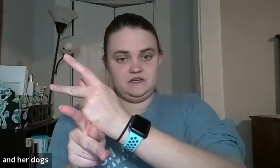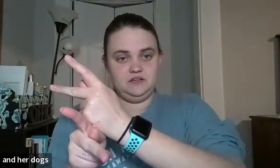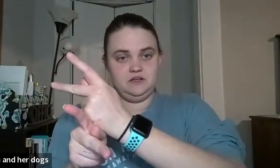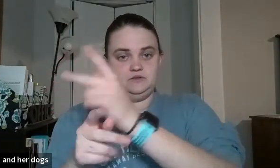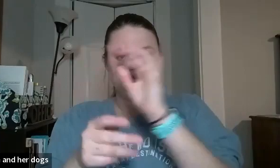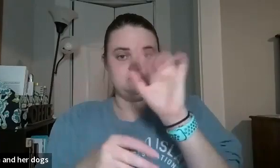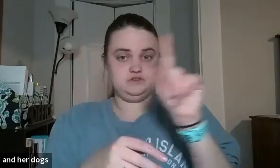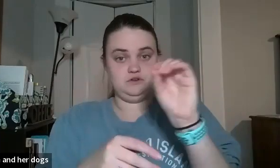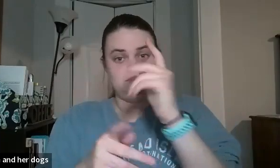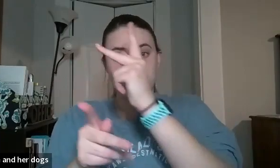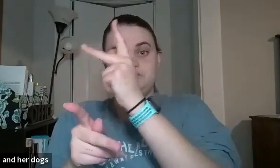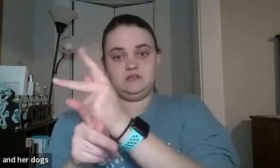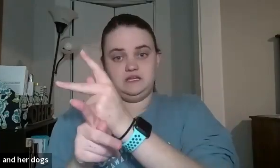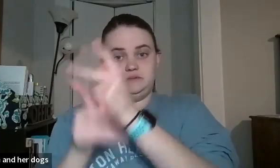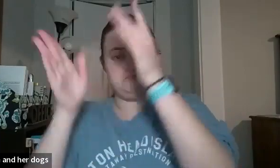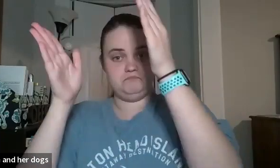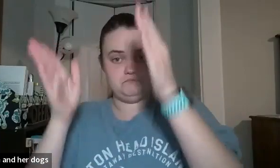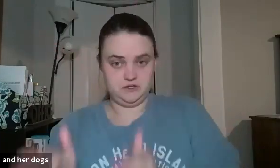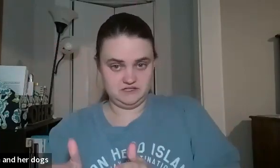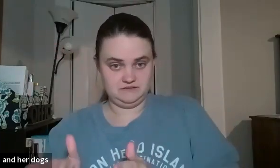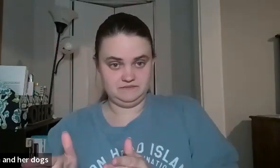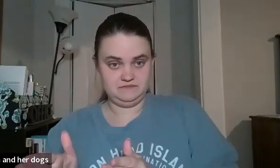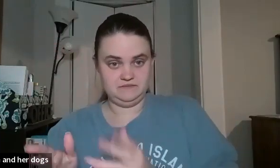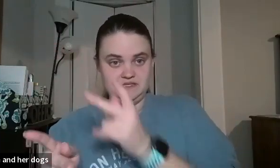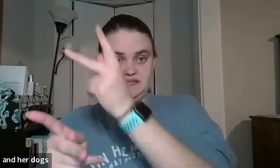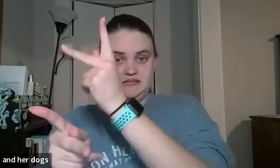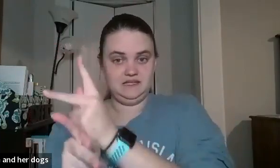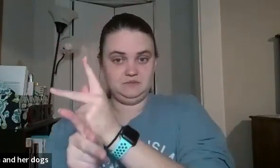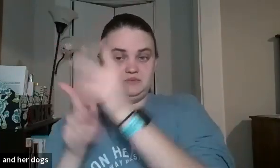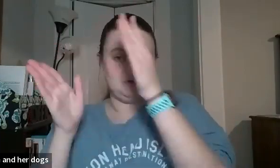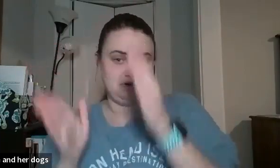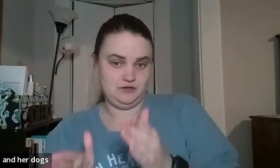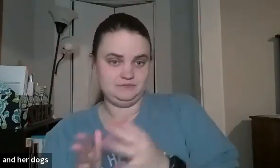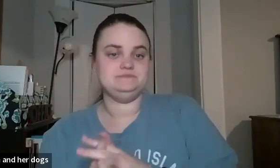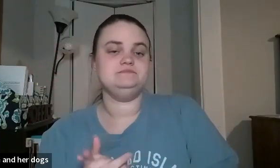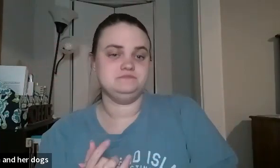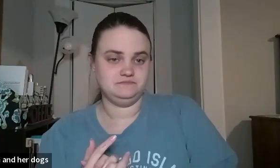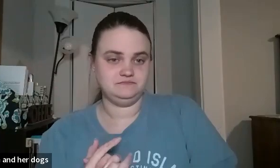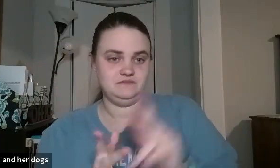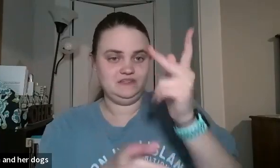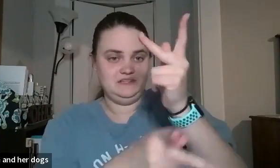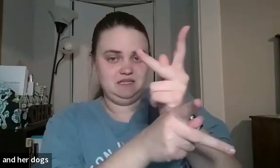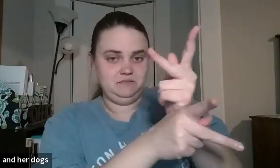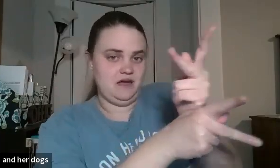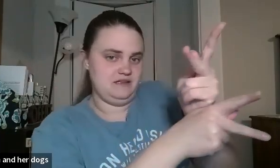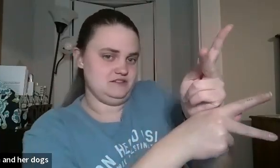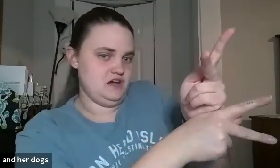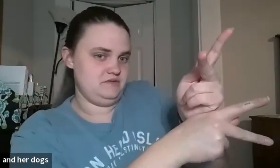And you go, so you go zoo, keep, person. Keep her. Keep, yeah, it's on top of each